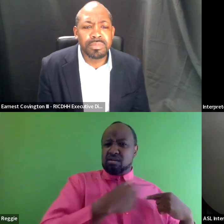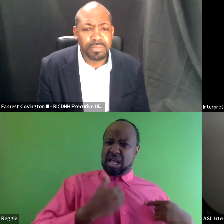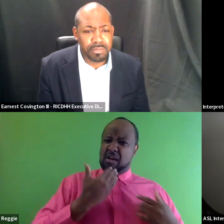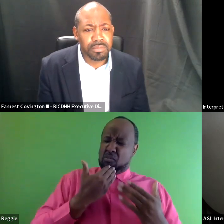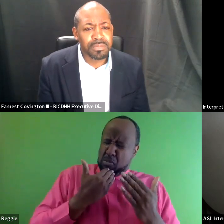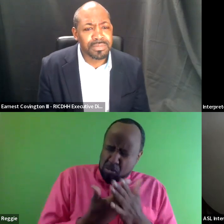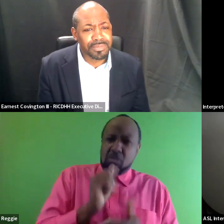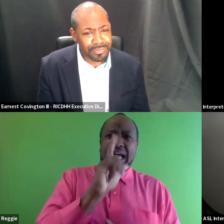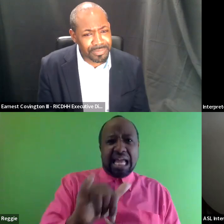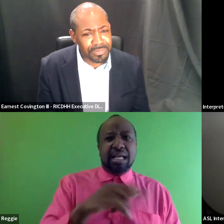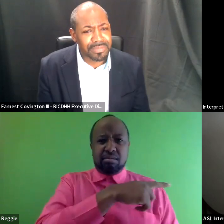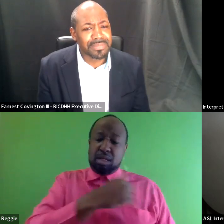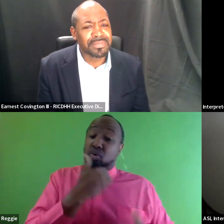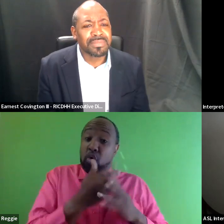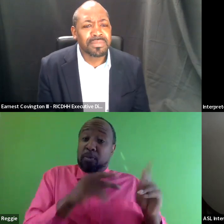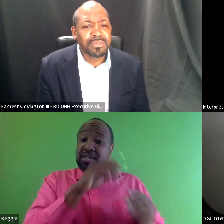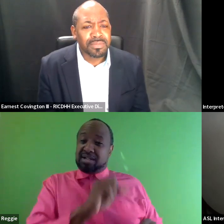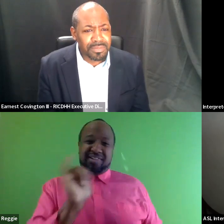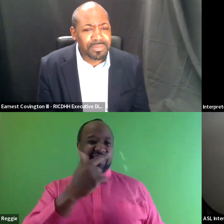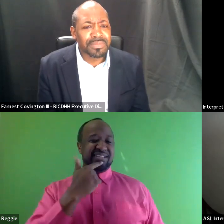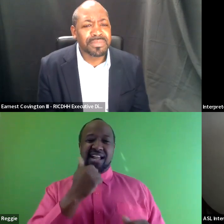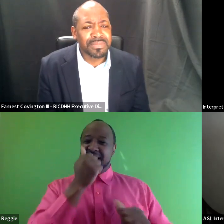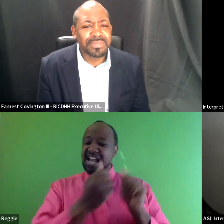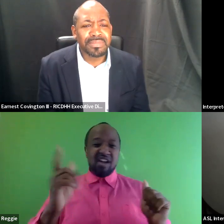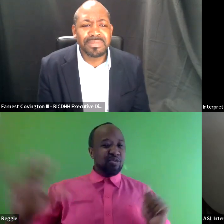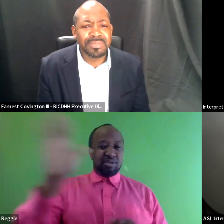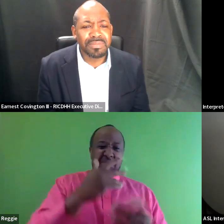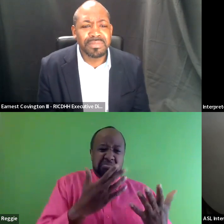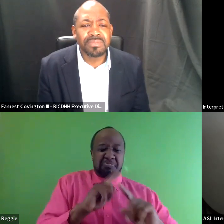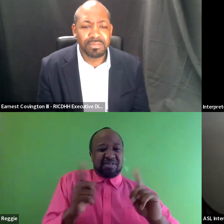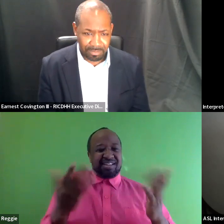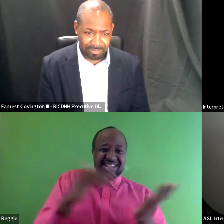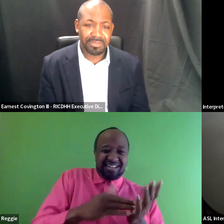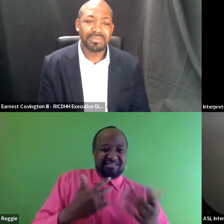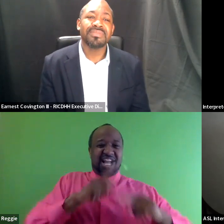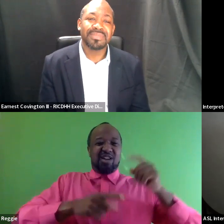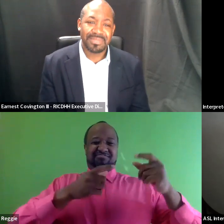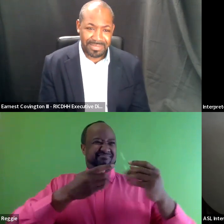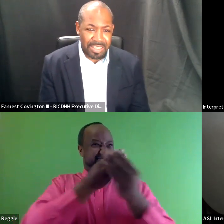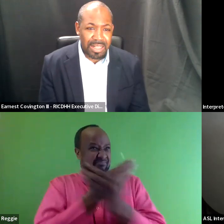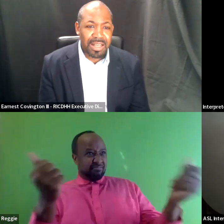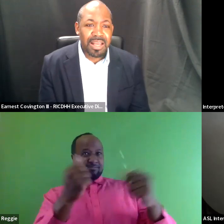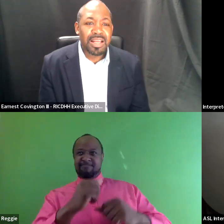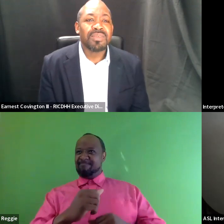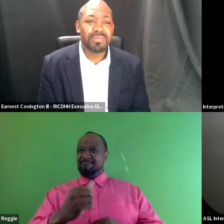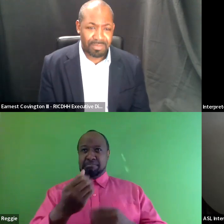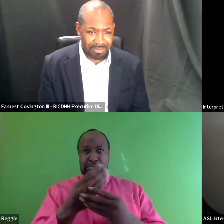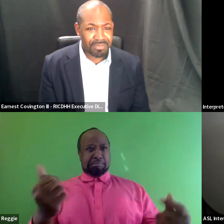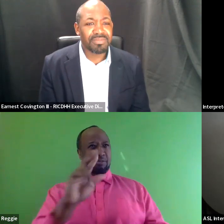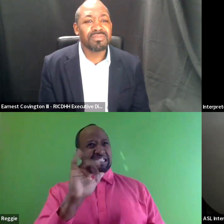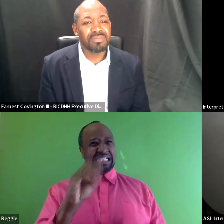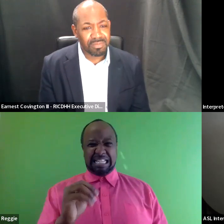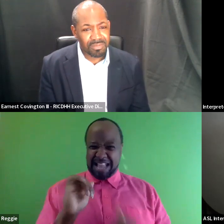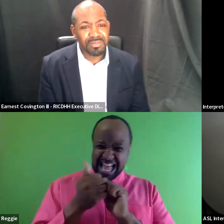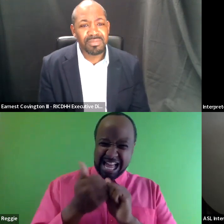things and things that I have found. And there's a lot of really good allies out there I'm seeing now and